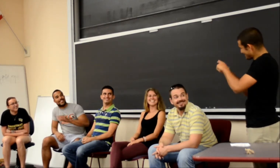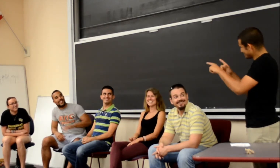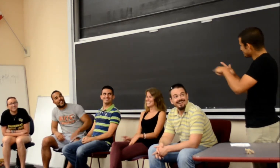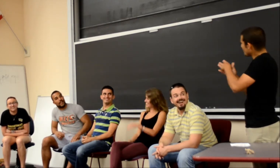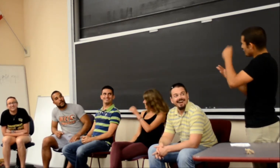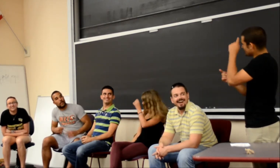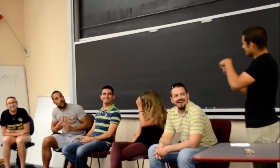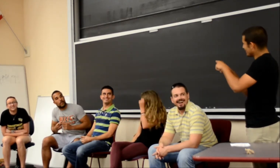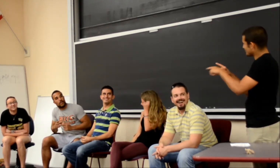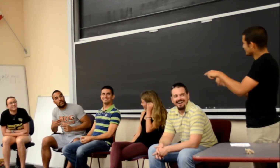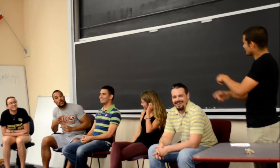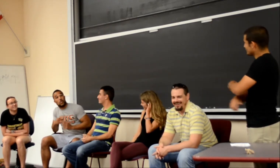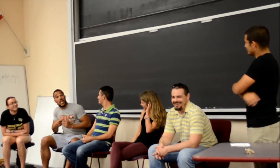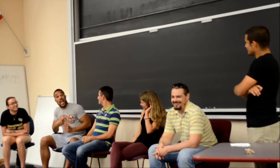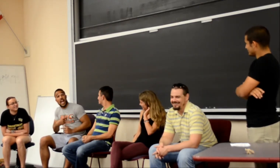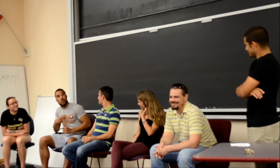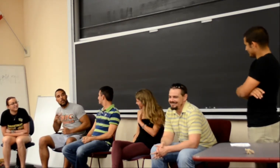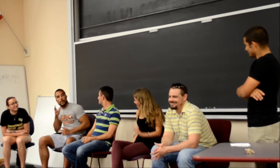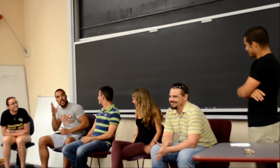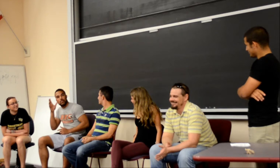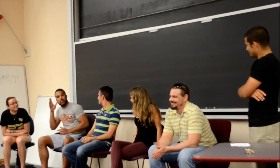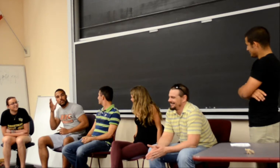When did you start learning sign language?